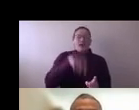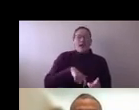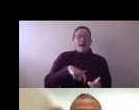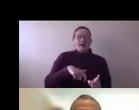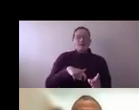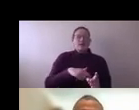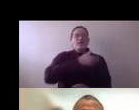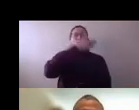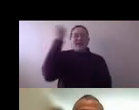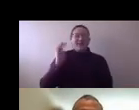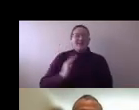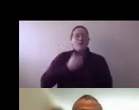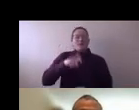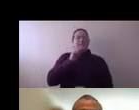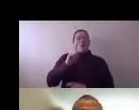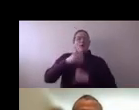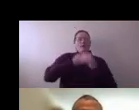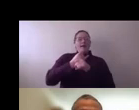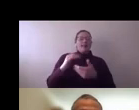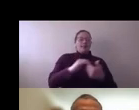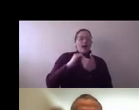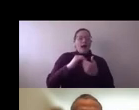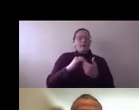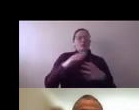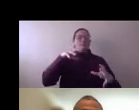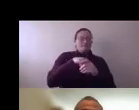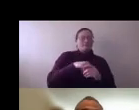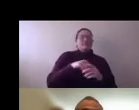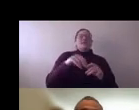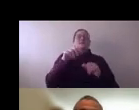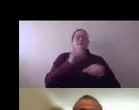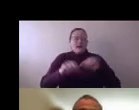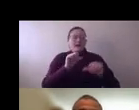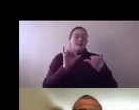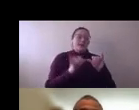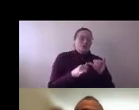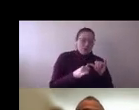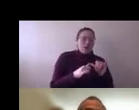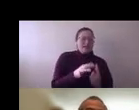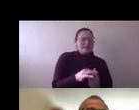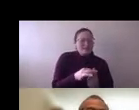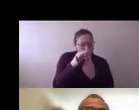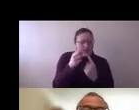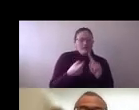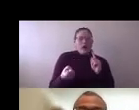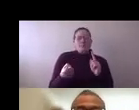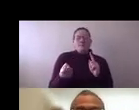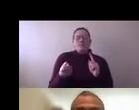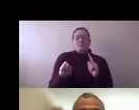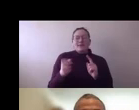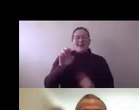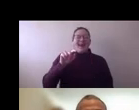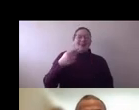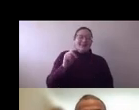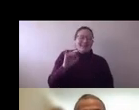for international collaborations in science and engineering, especially by ethnic